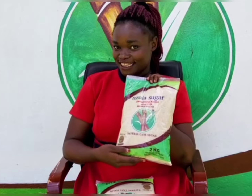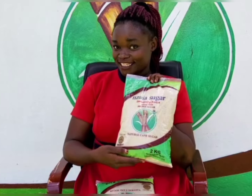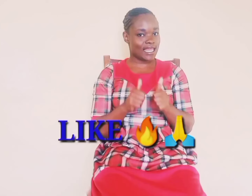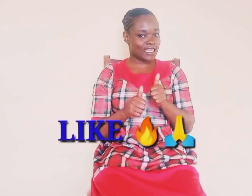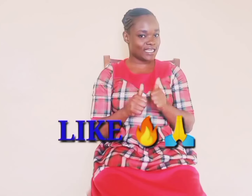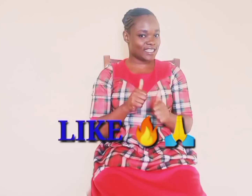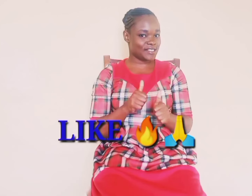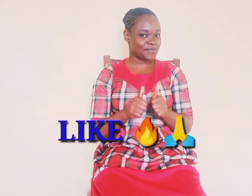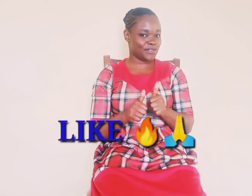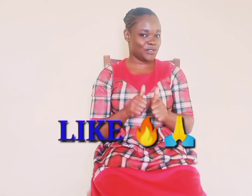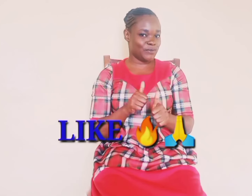Like this.